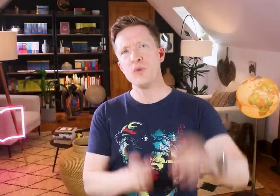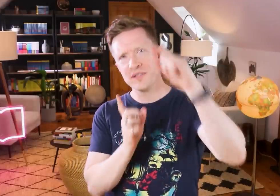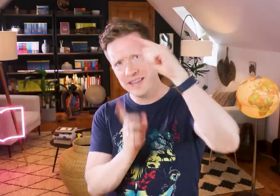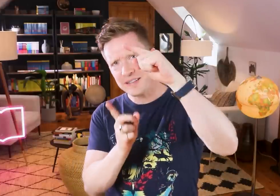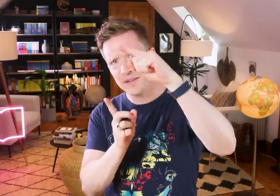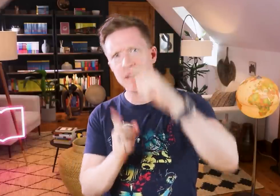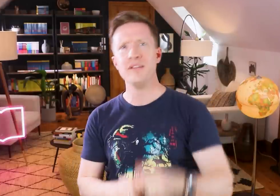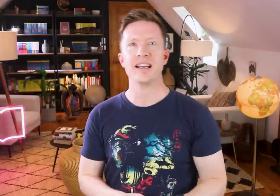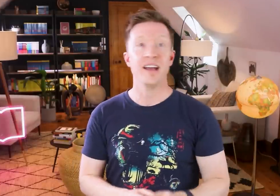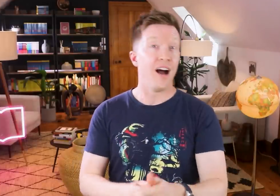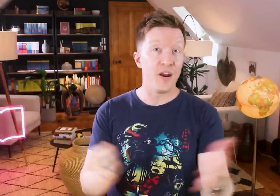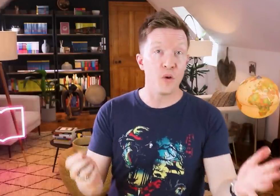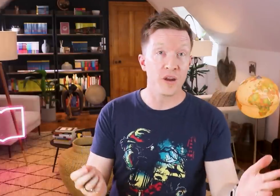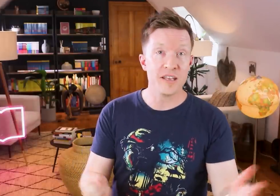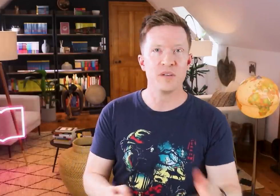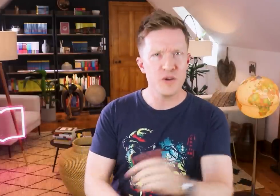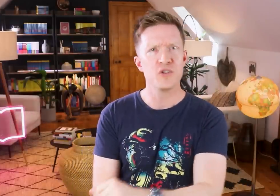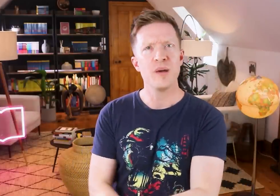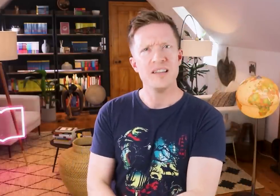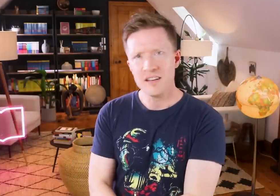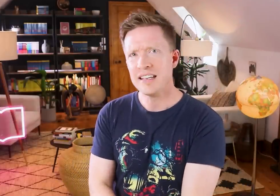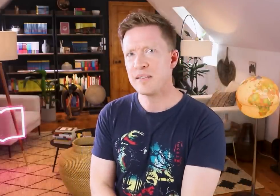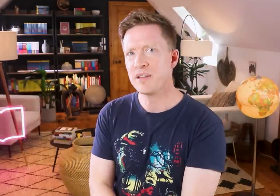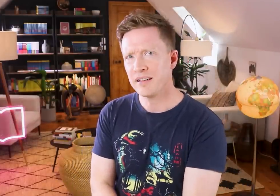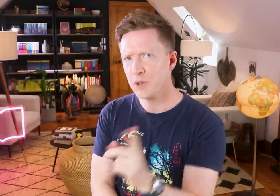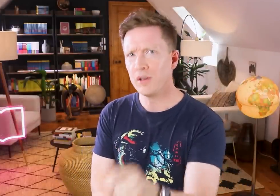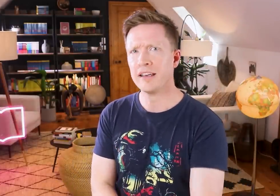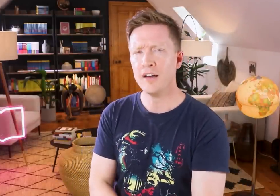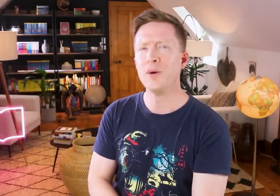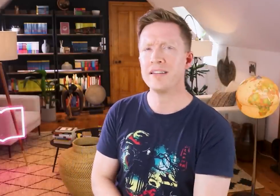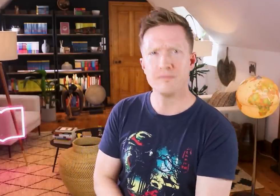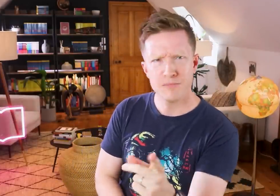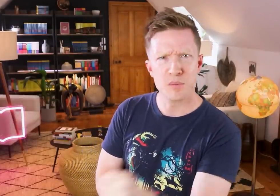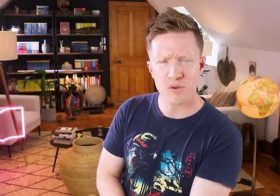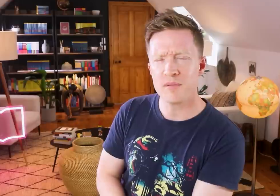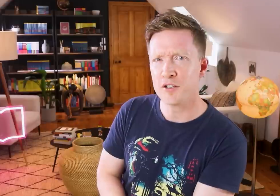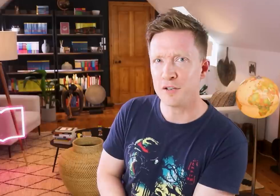watch this video next. I don't know what it is, but YouTube certainly seems to think that you will like it. Oh, and subscribe to the channel.